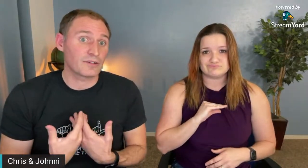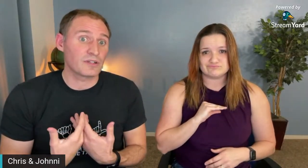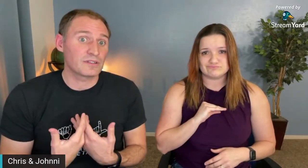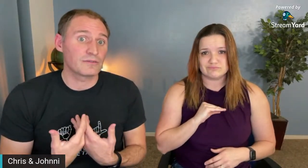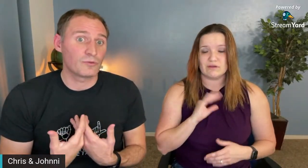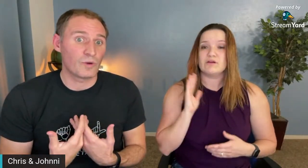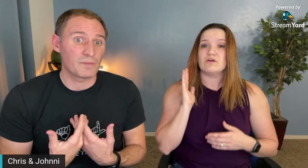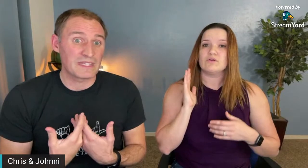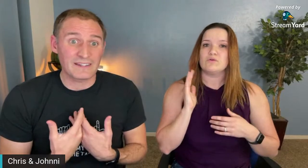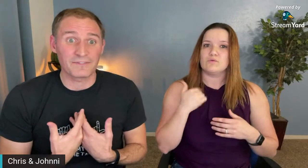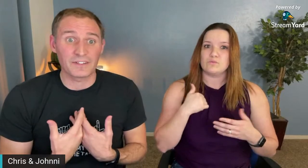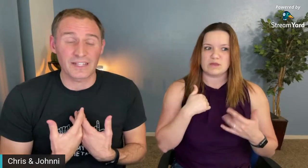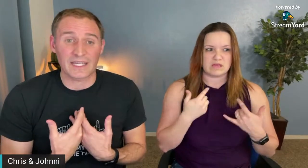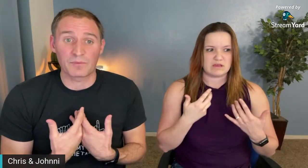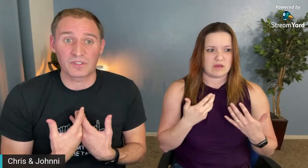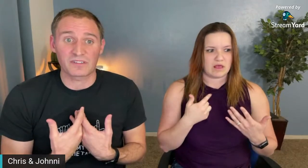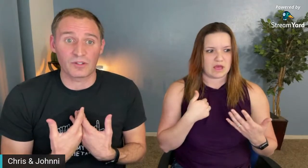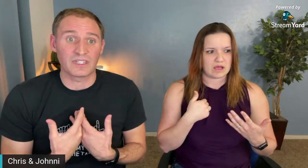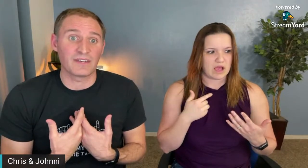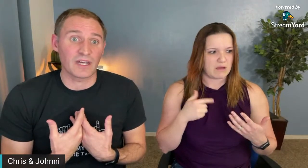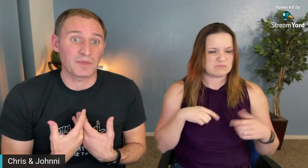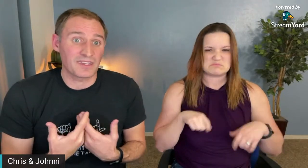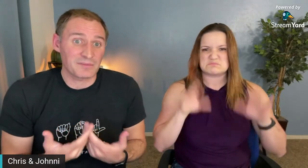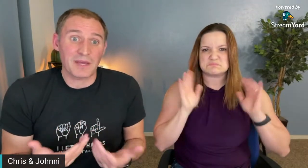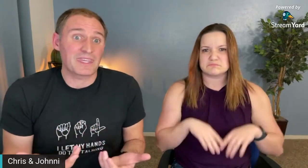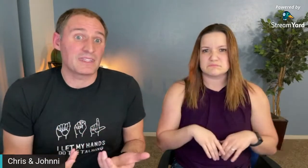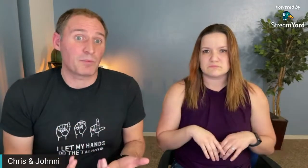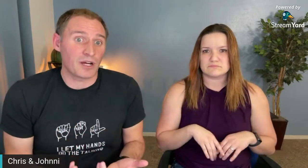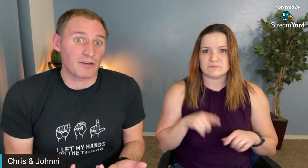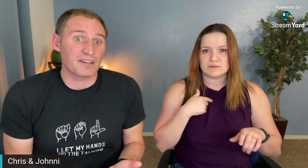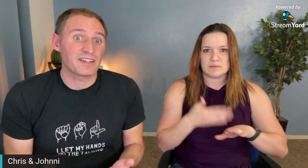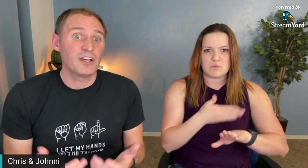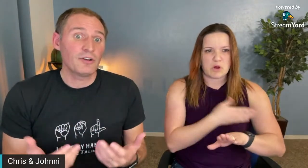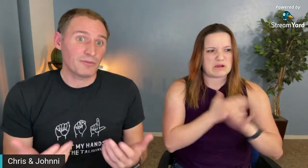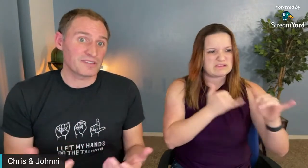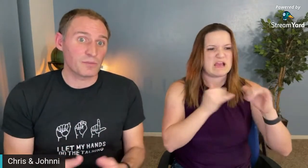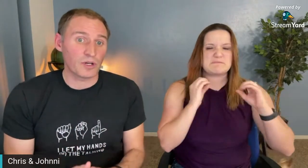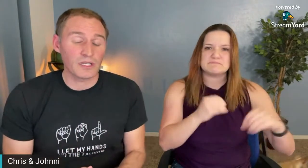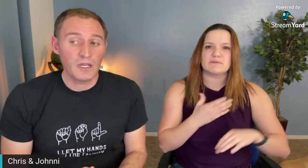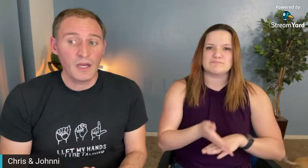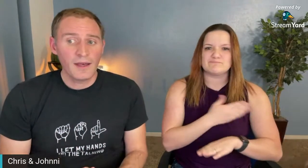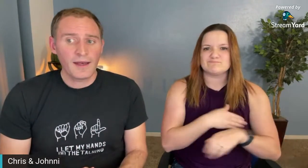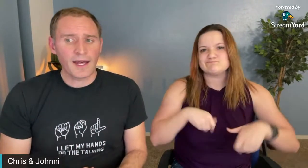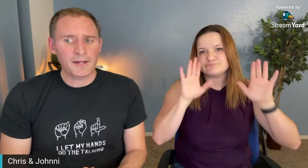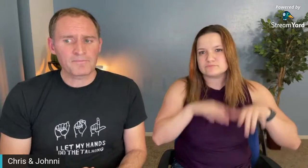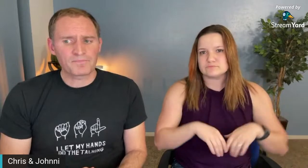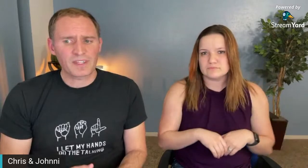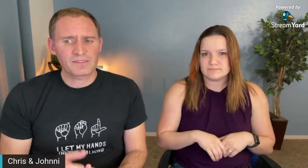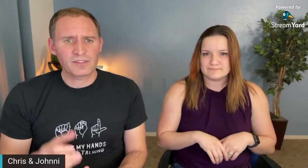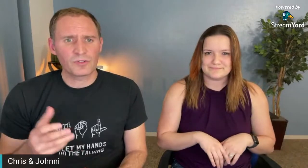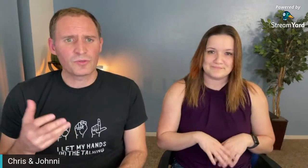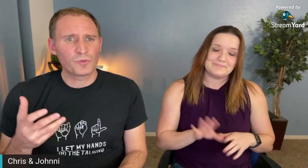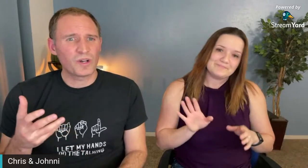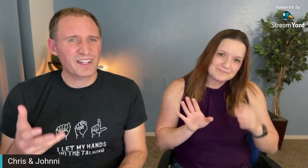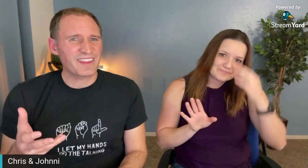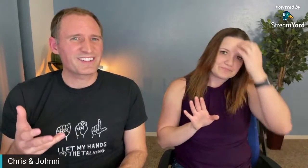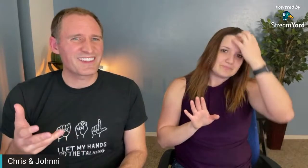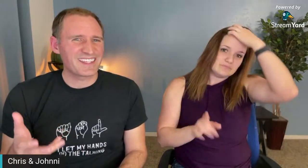going to want me to feel like I'm just going to give up because I'm not making the progress. What's the point? So one of the things